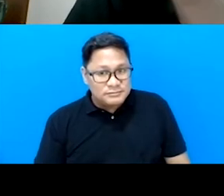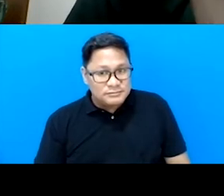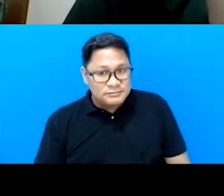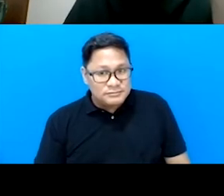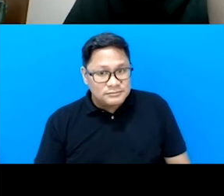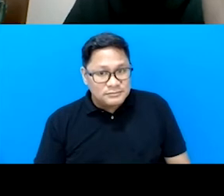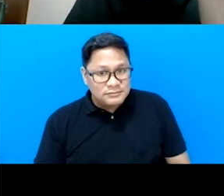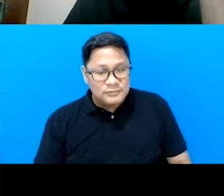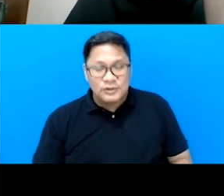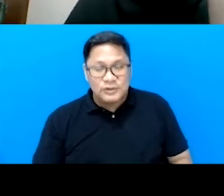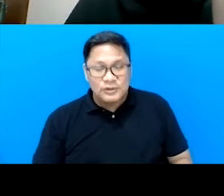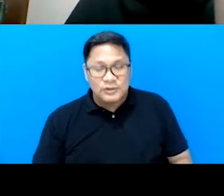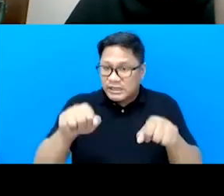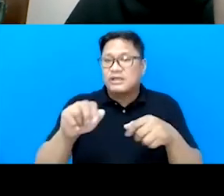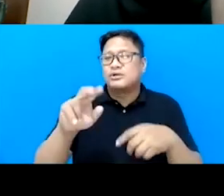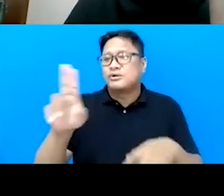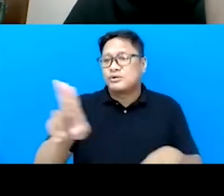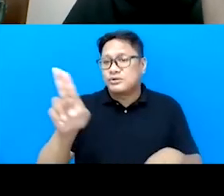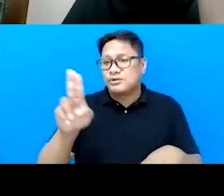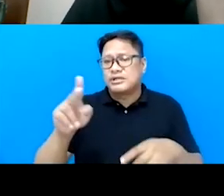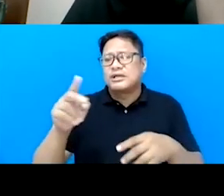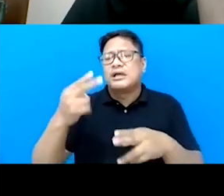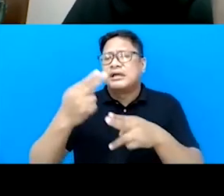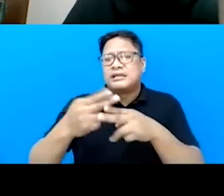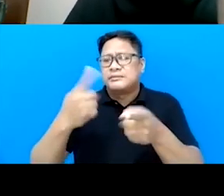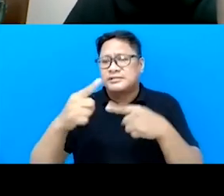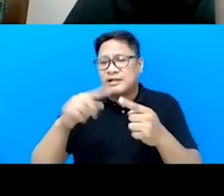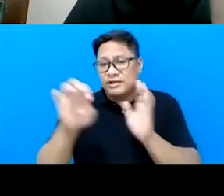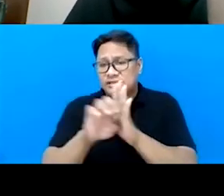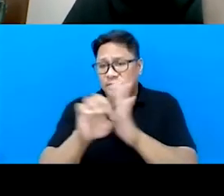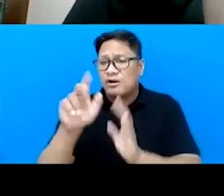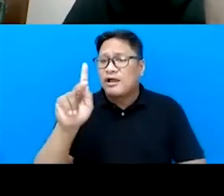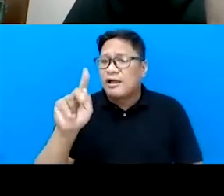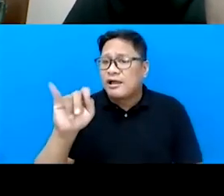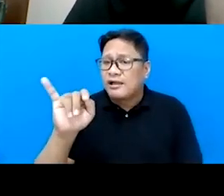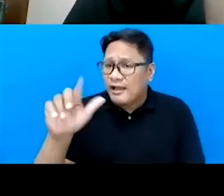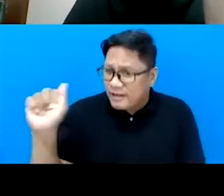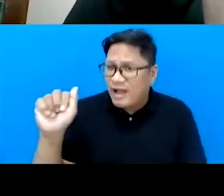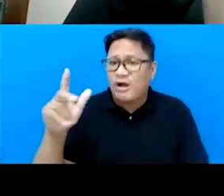Or we can use another same name sign like Kyla or Patrick.